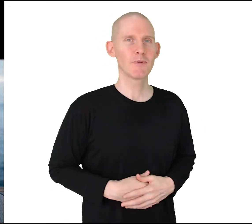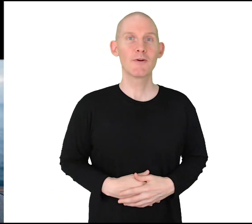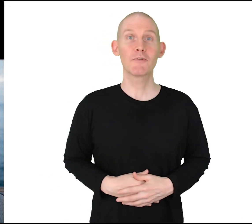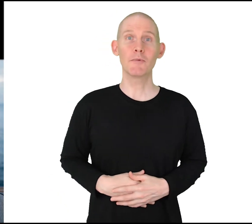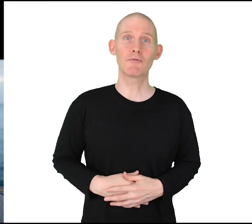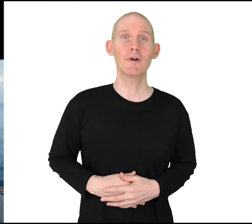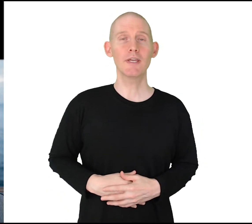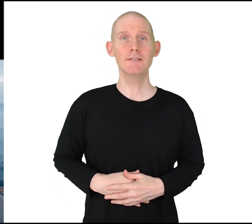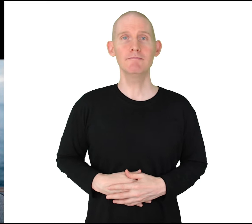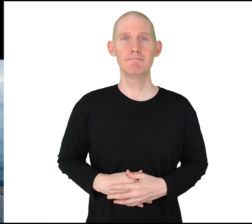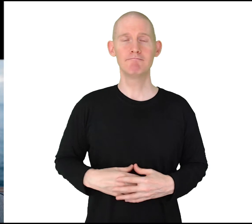From the front again.